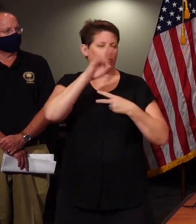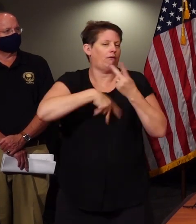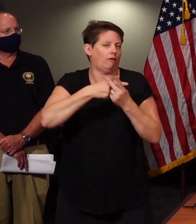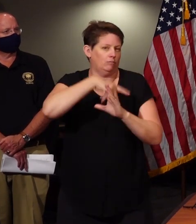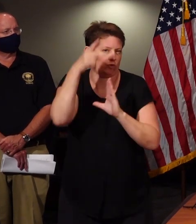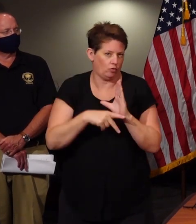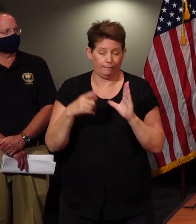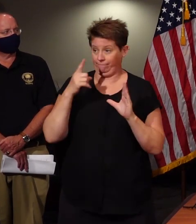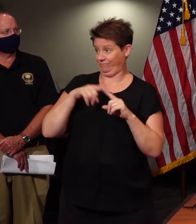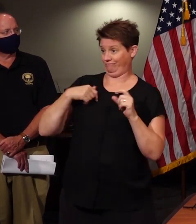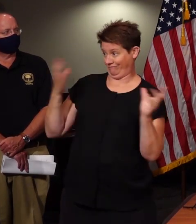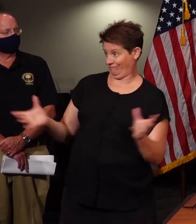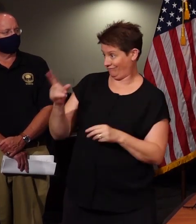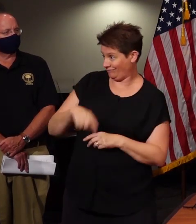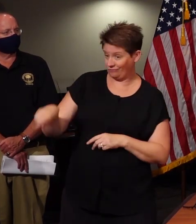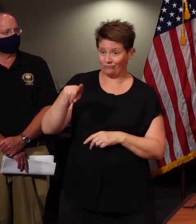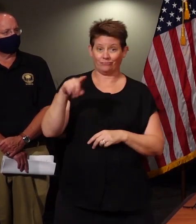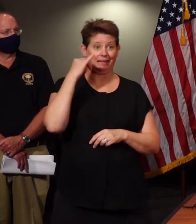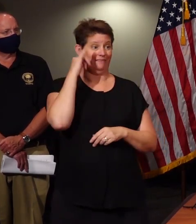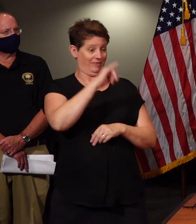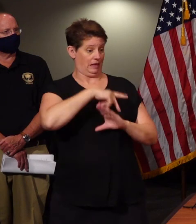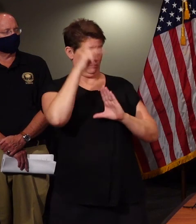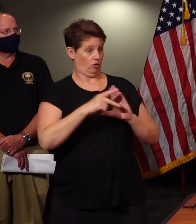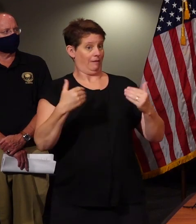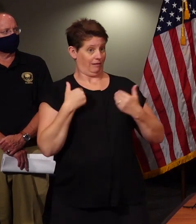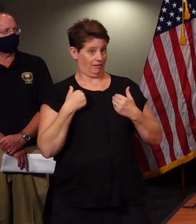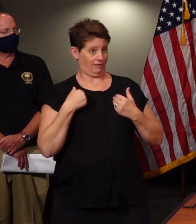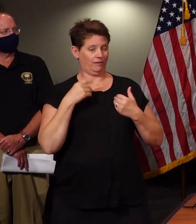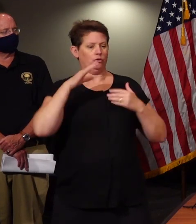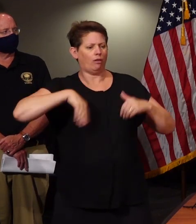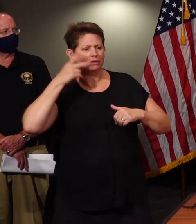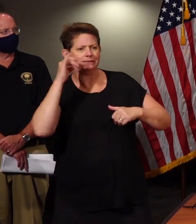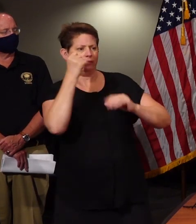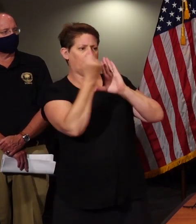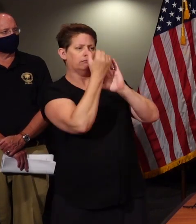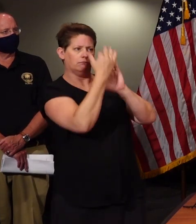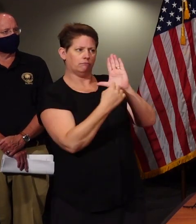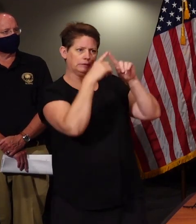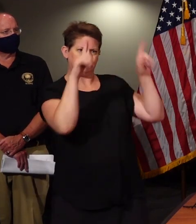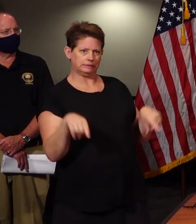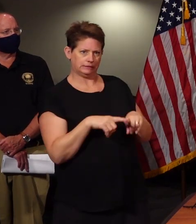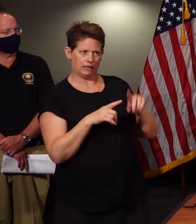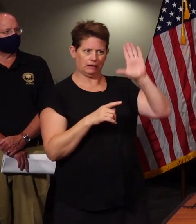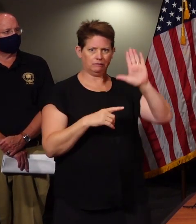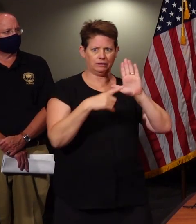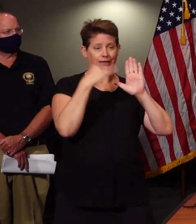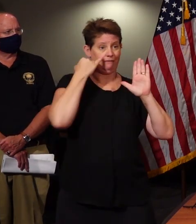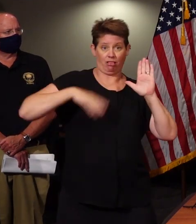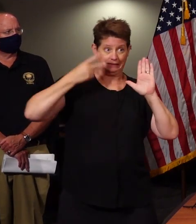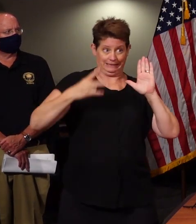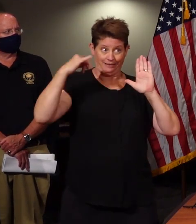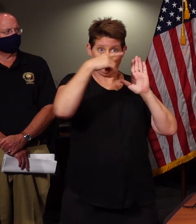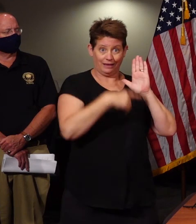see that seal on the door, if the program has had time to be in full operation and people to get the seals, if you don't see that